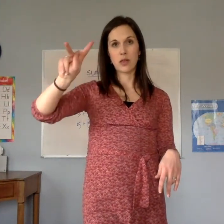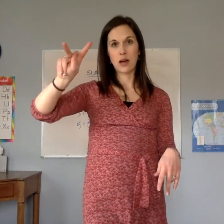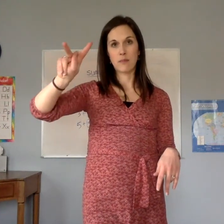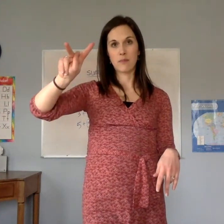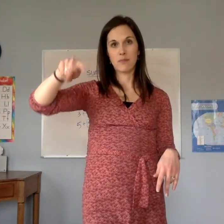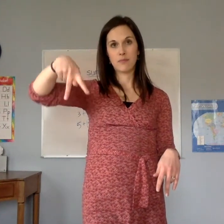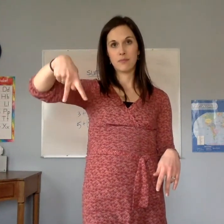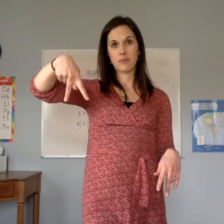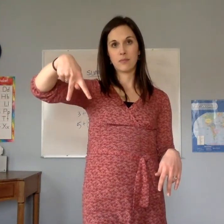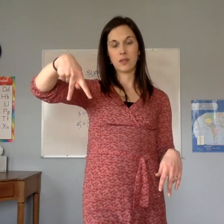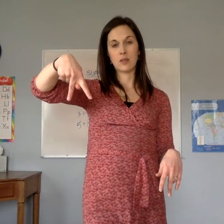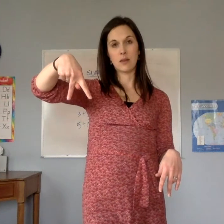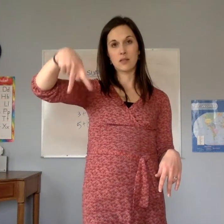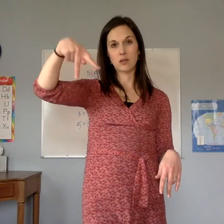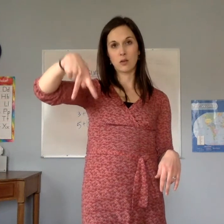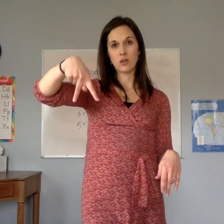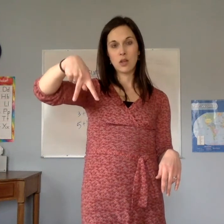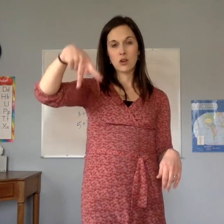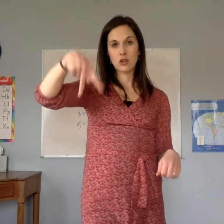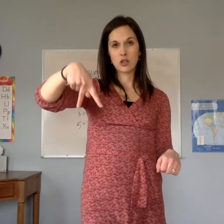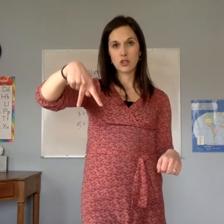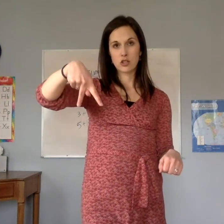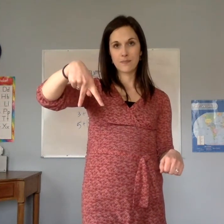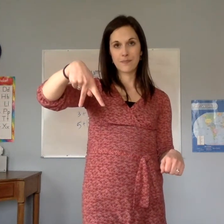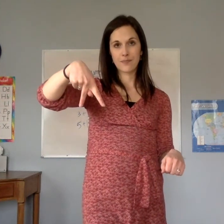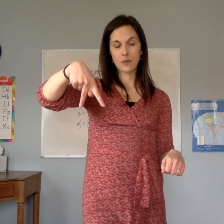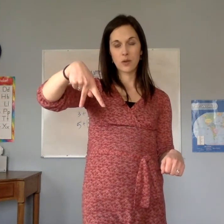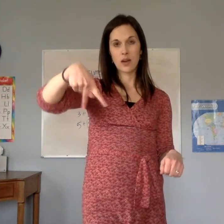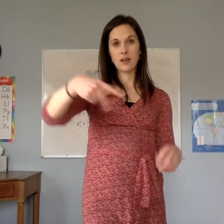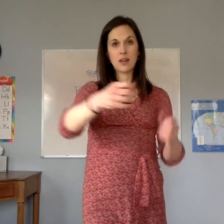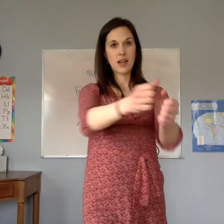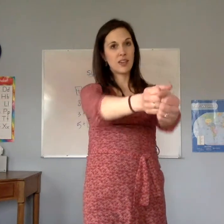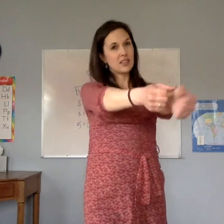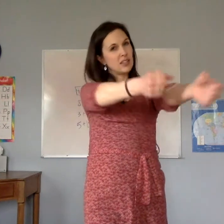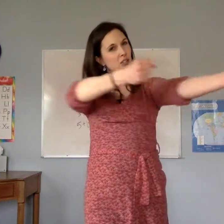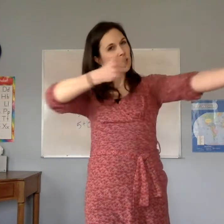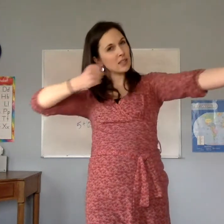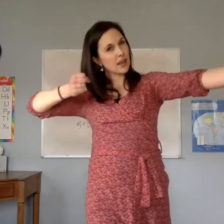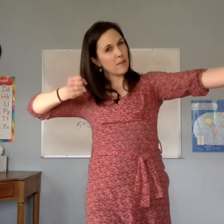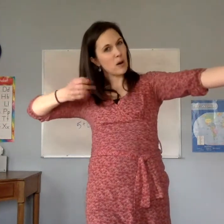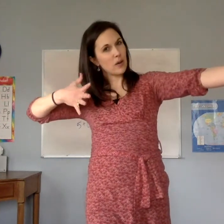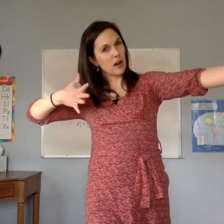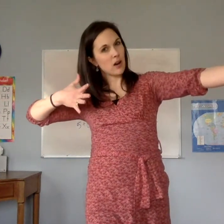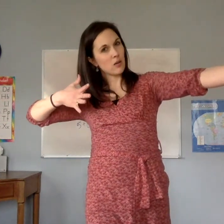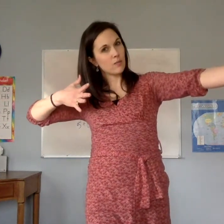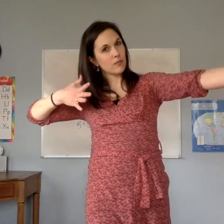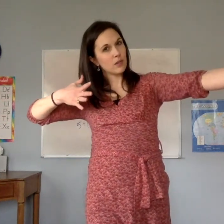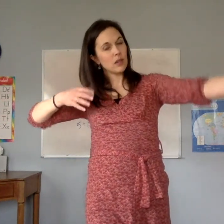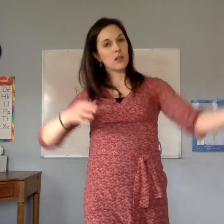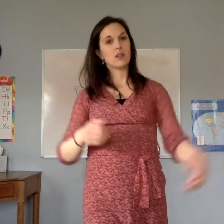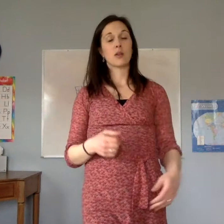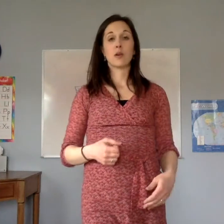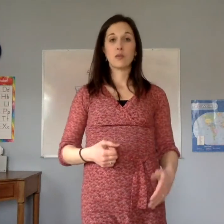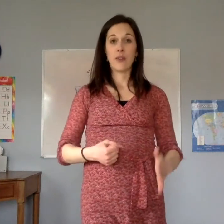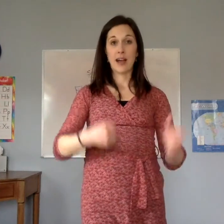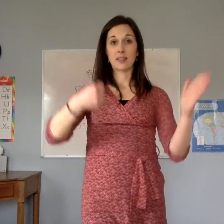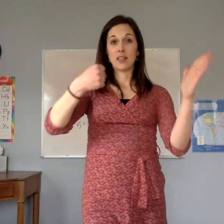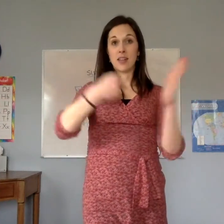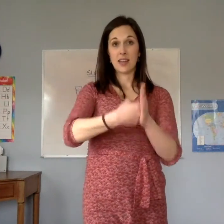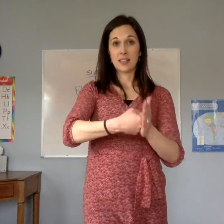thumb in the middle. So Cush, okay? And then Assyrians, like a bow and arrow. So it goes fast.